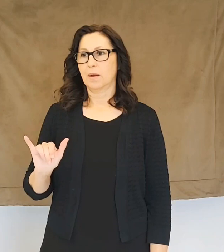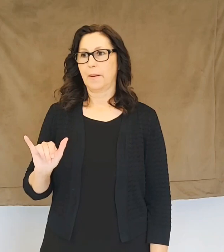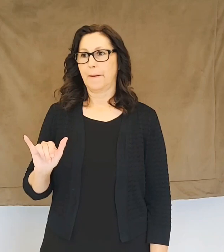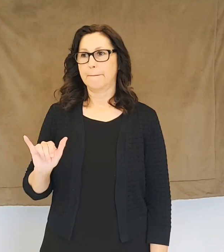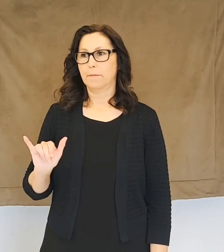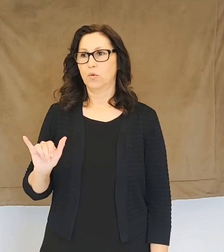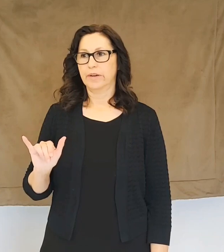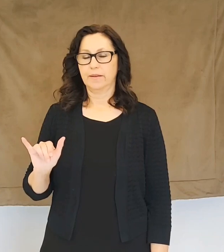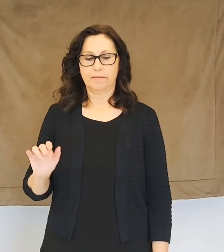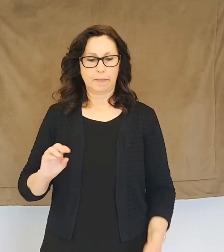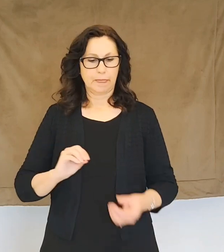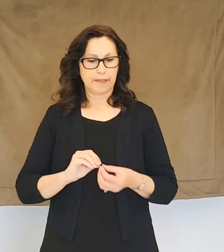boy.